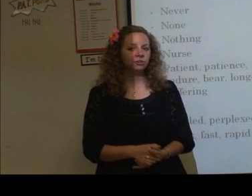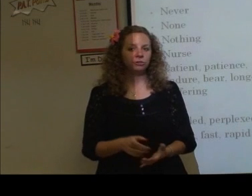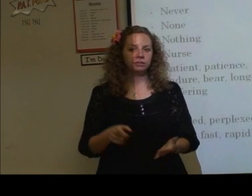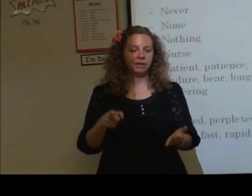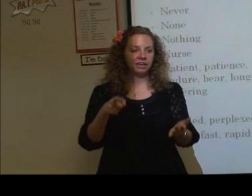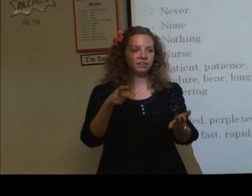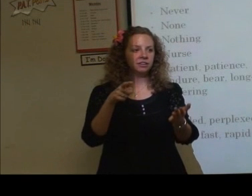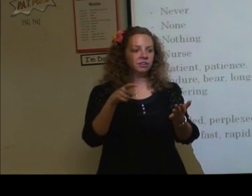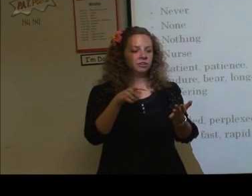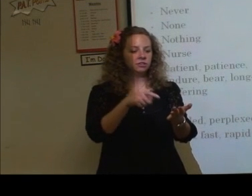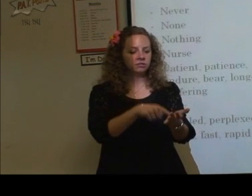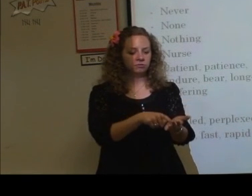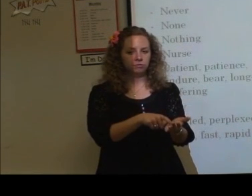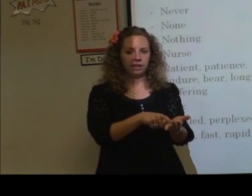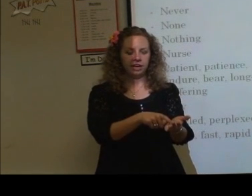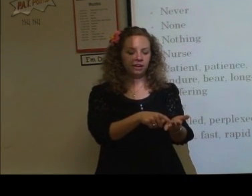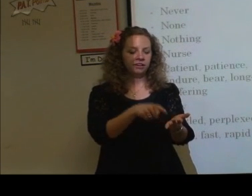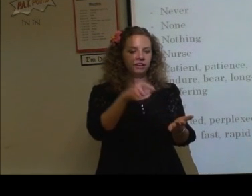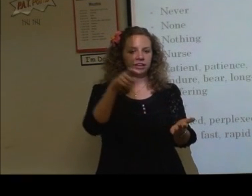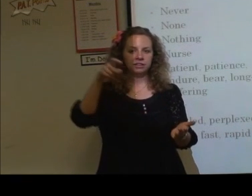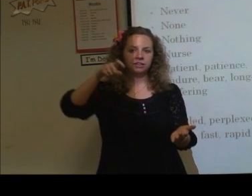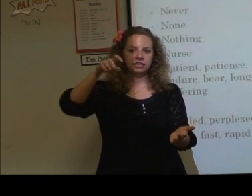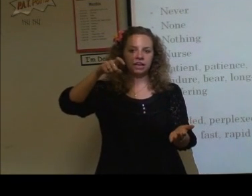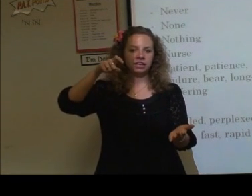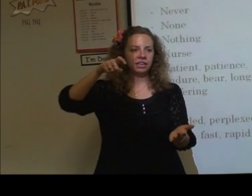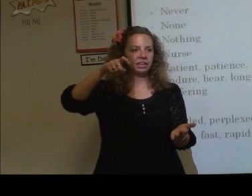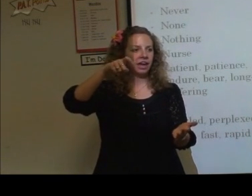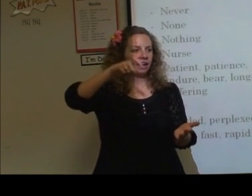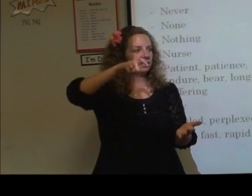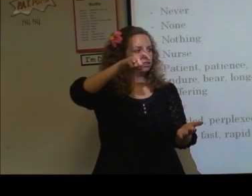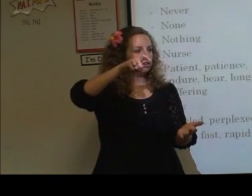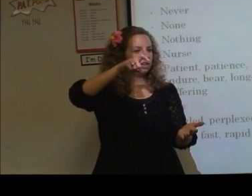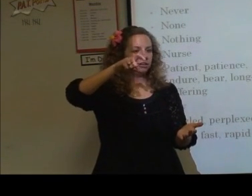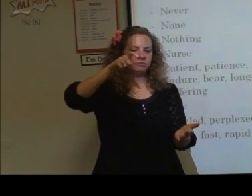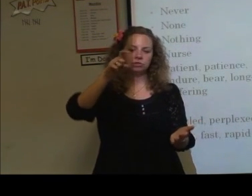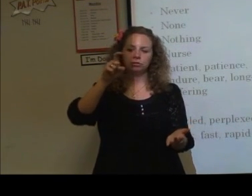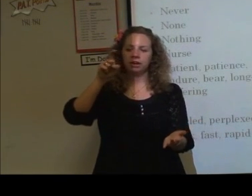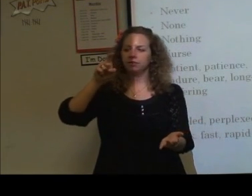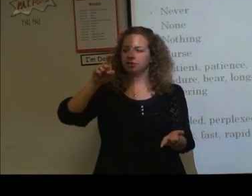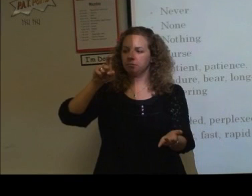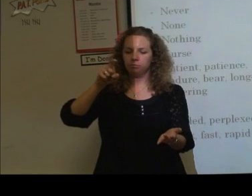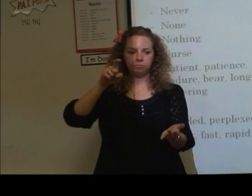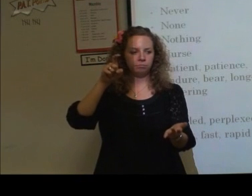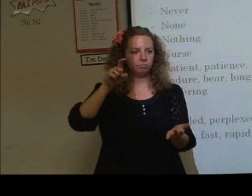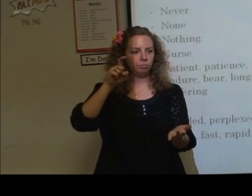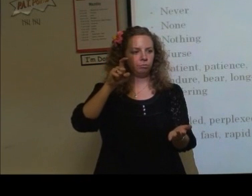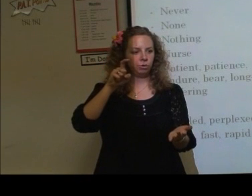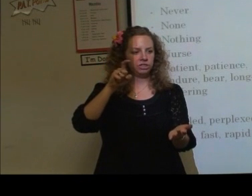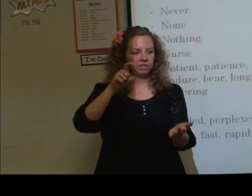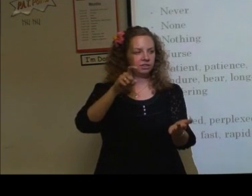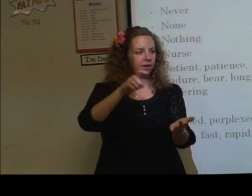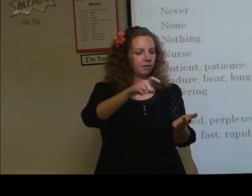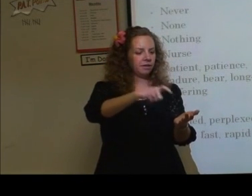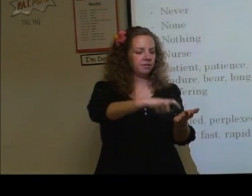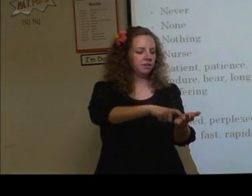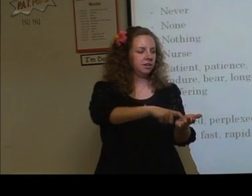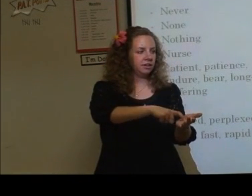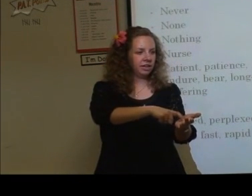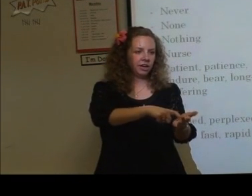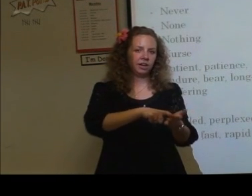or demand right here, and it's kind of like an X on here. So you want to have your thumb pointed in that way, and here,